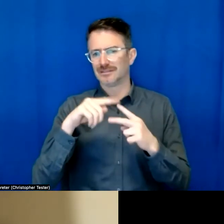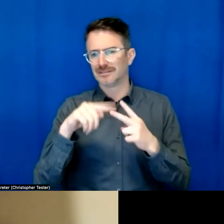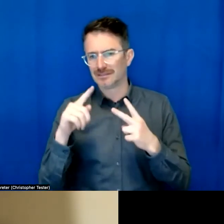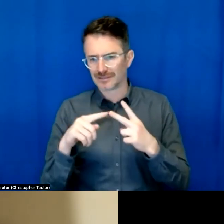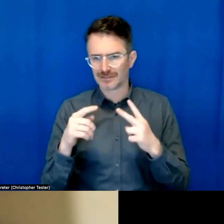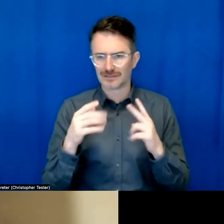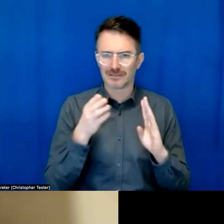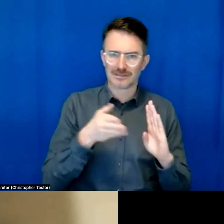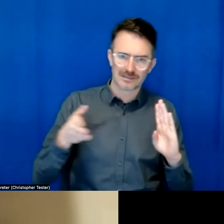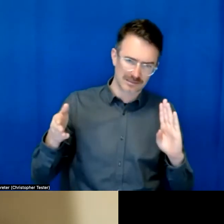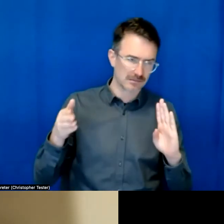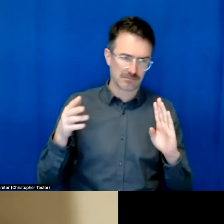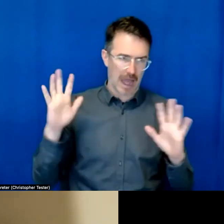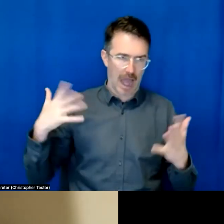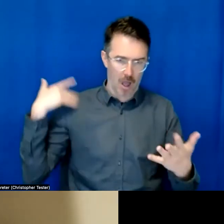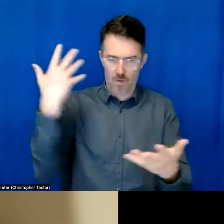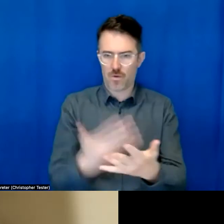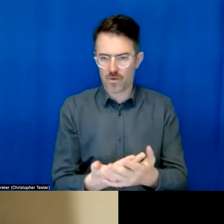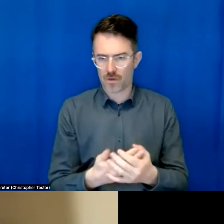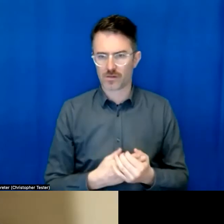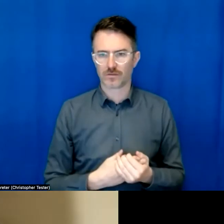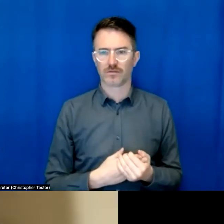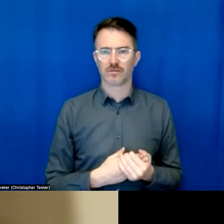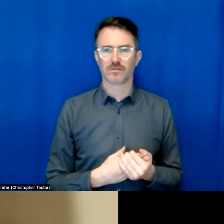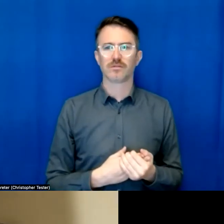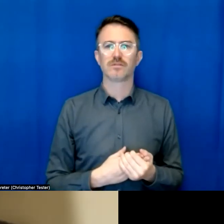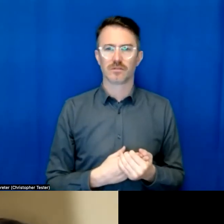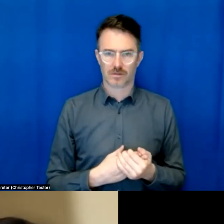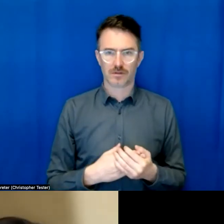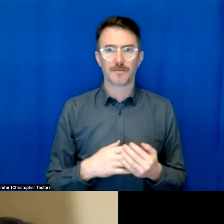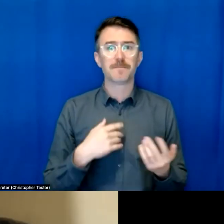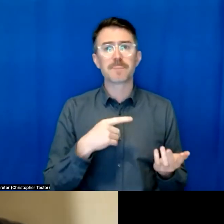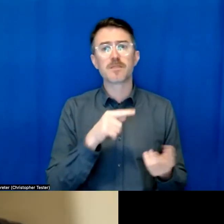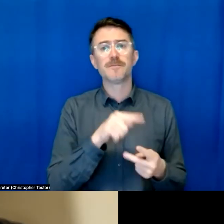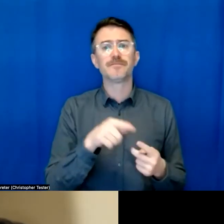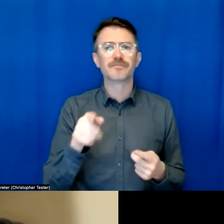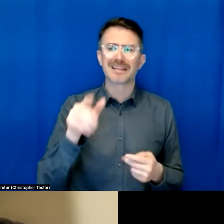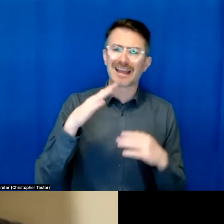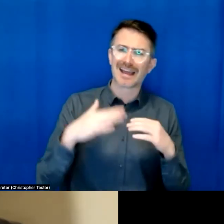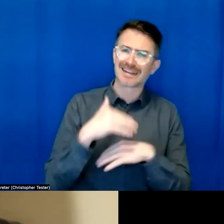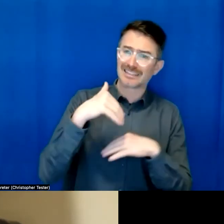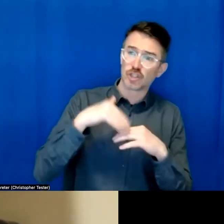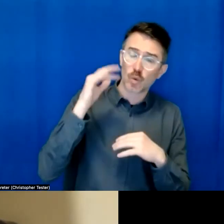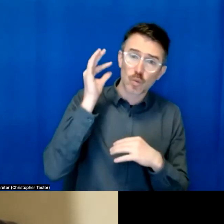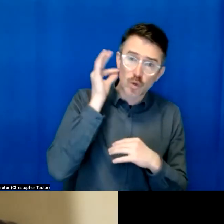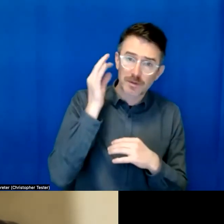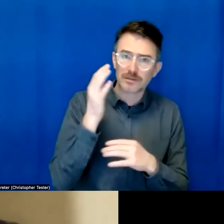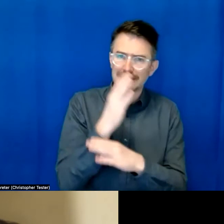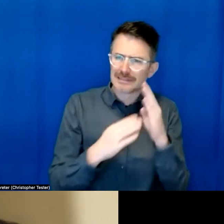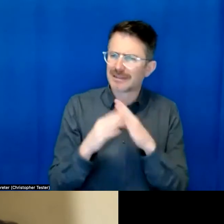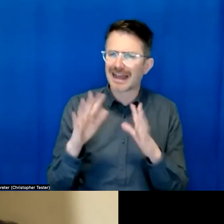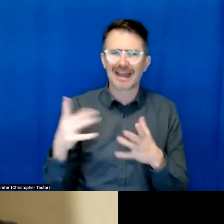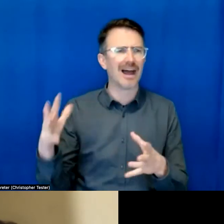us the importance of the participation of indigenous women with disability in the climate action at national, regional, and global